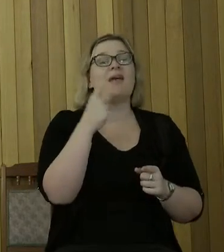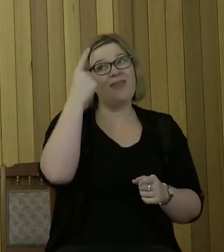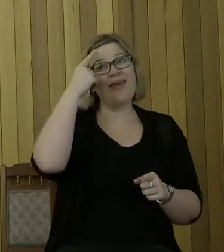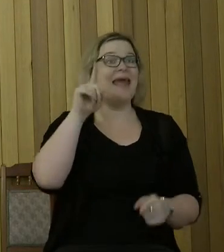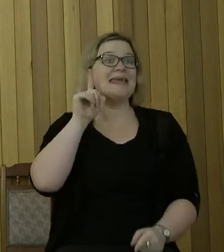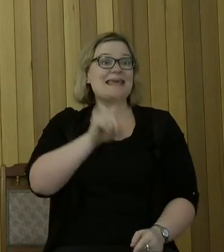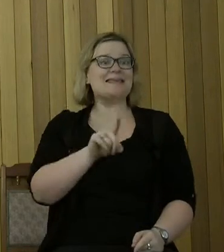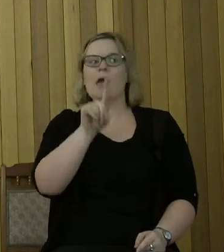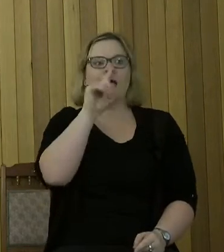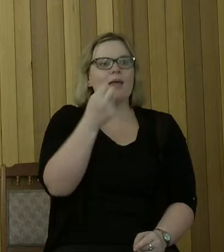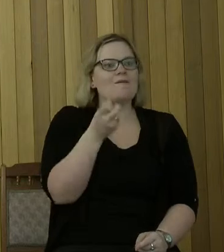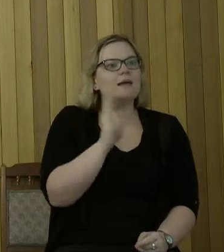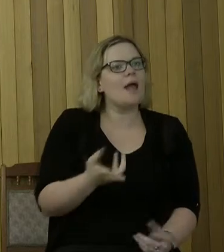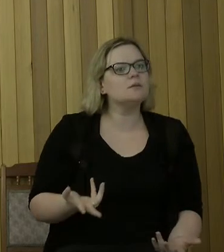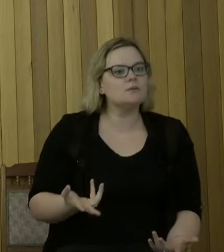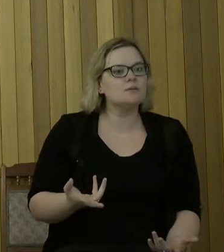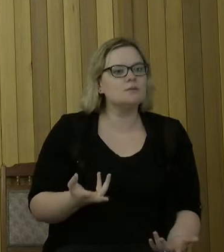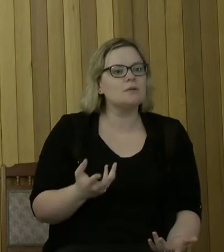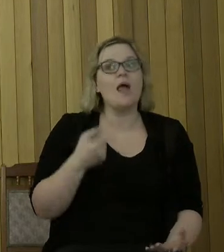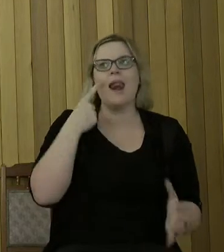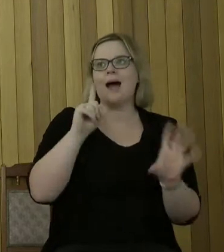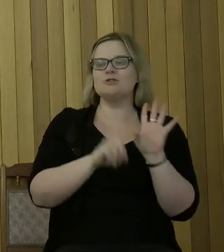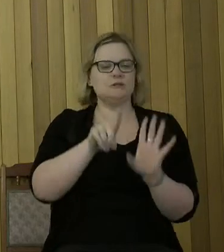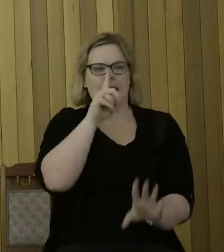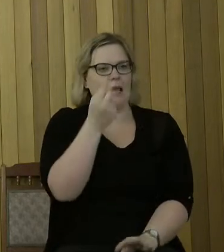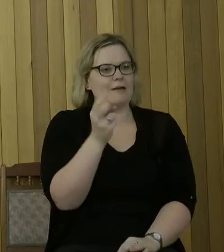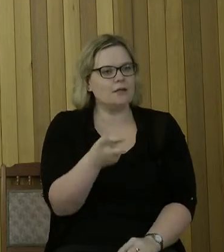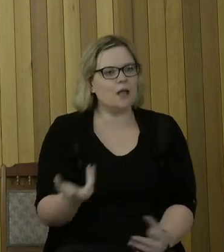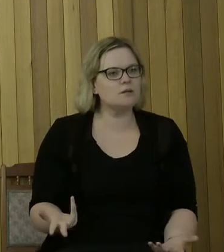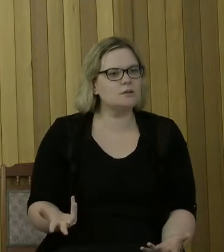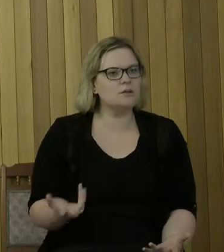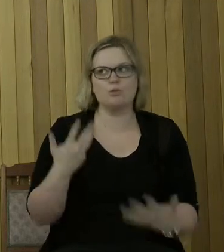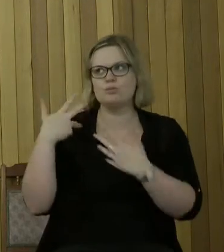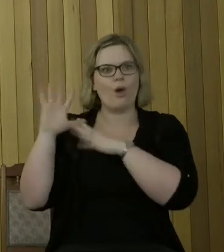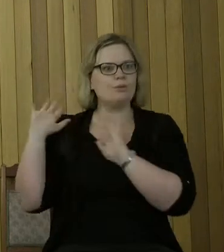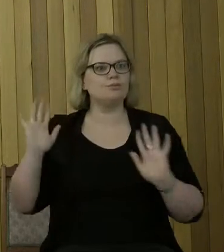back. You can't take back last year.